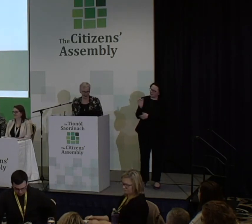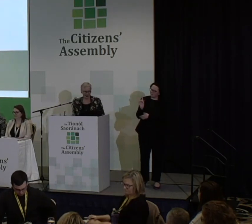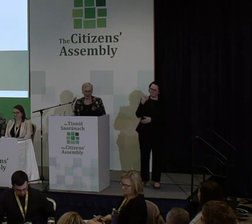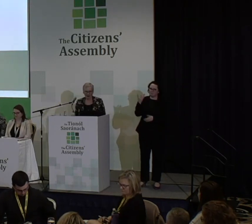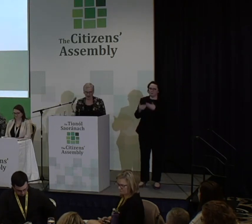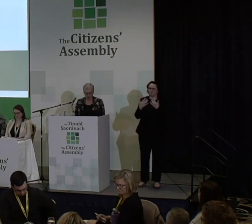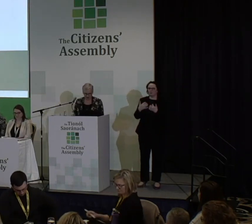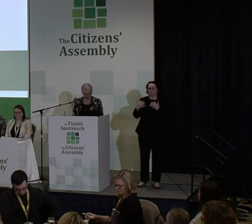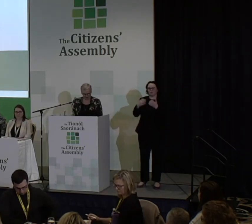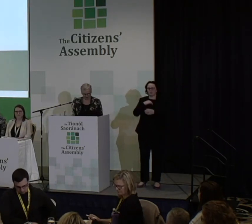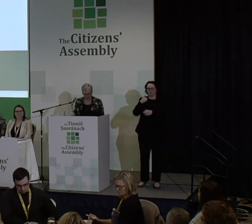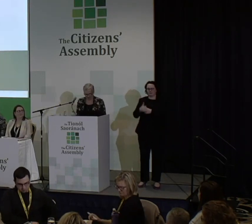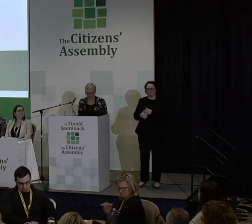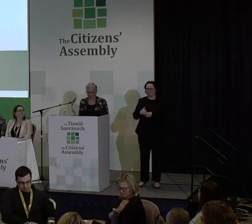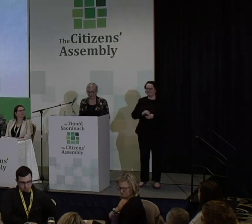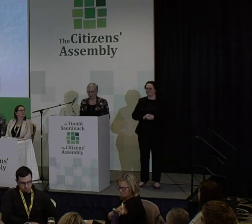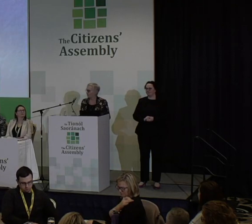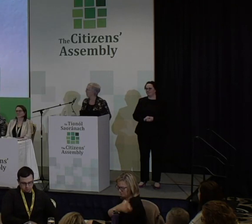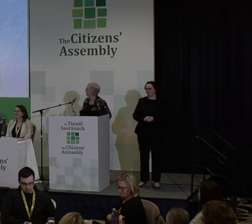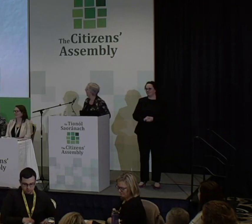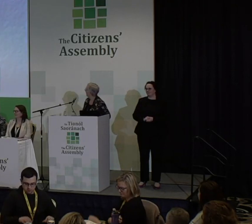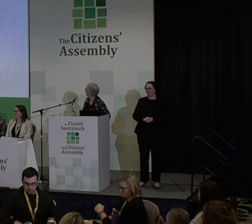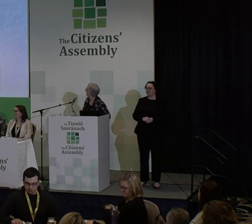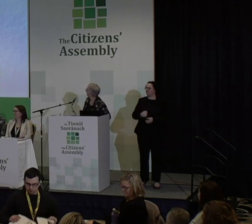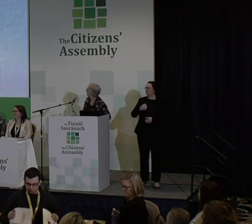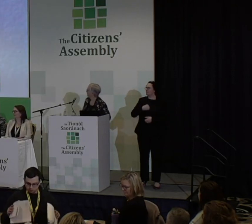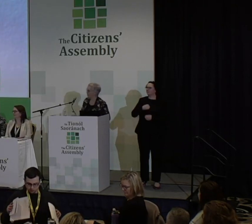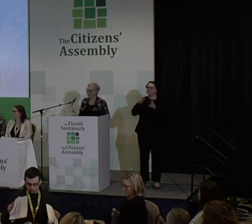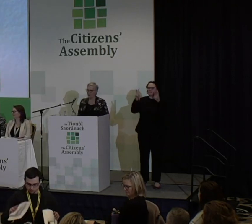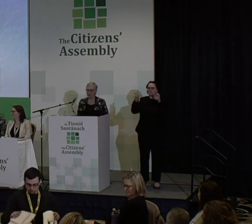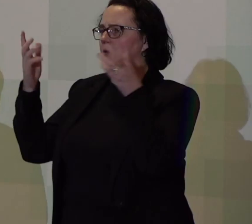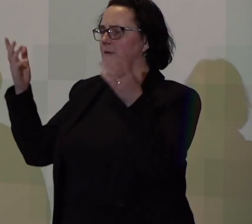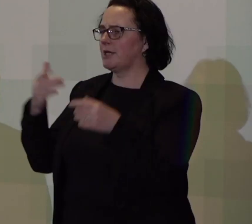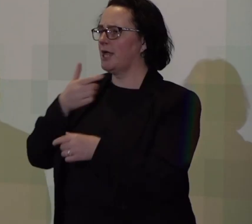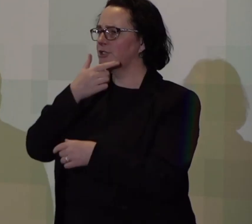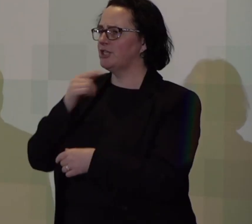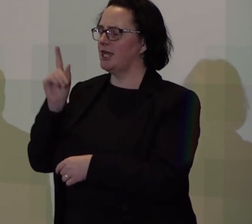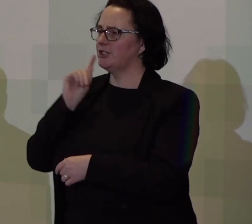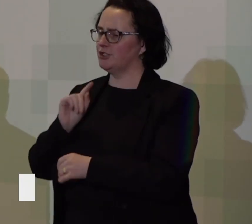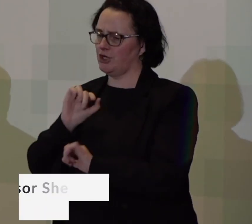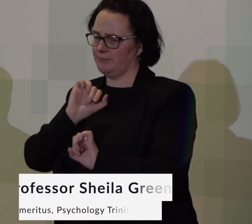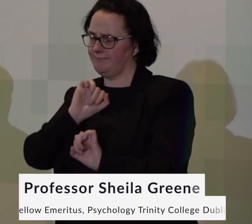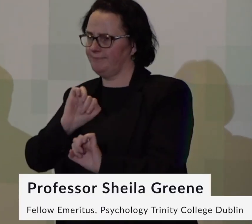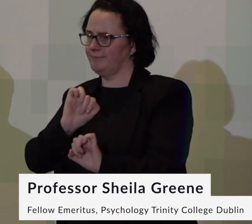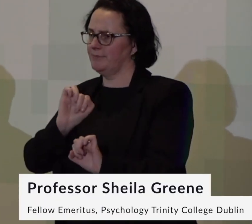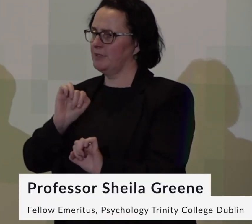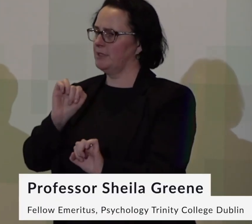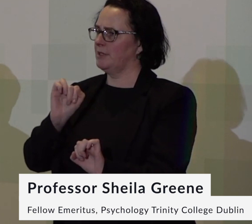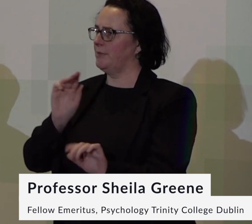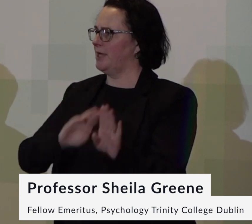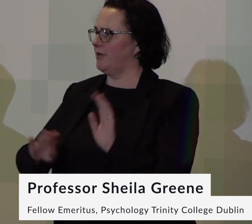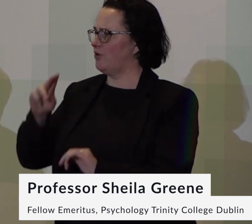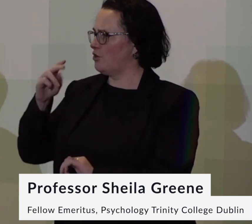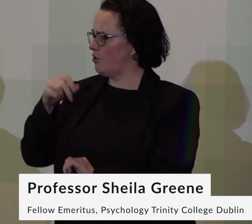today. And my topic is gender norms and stereotypes. I want to